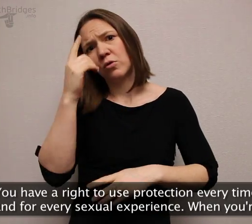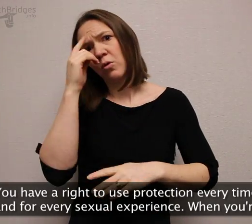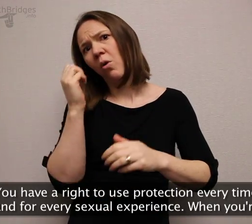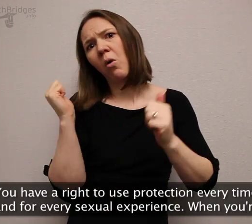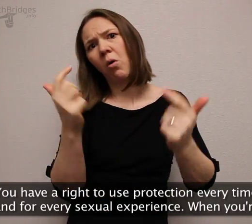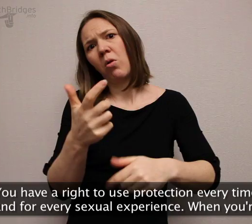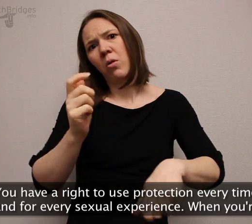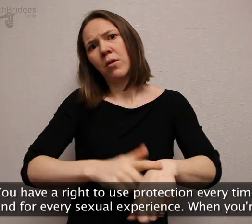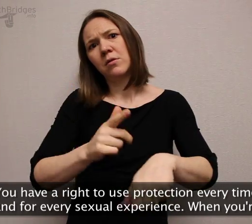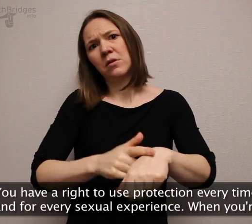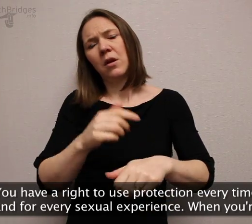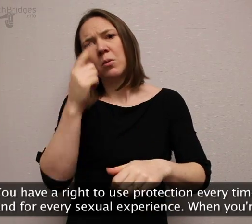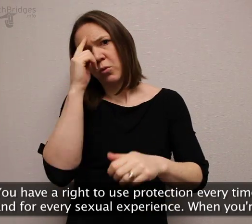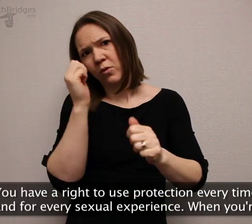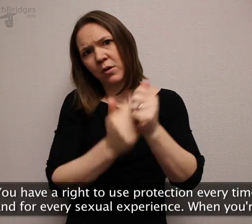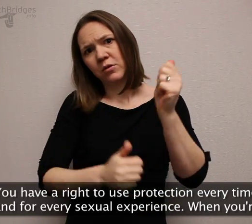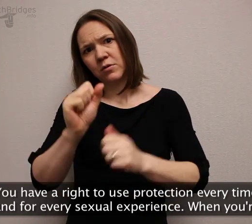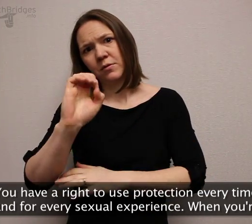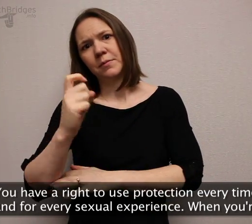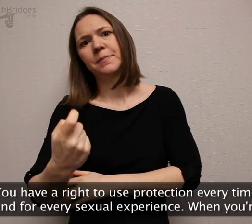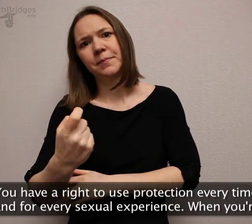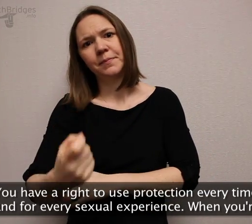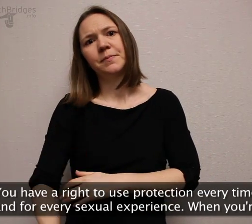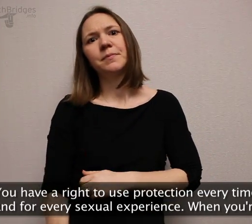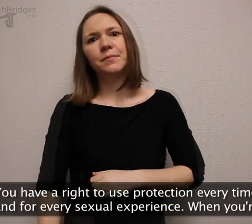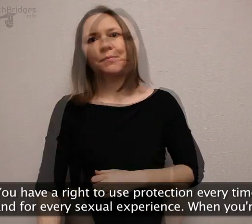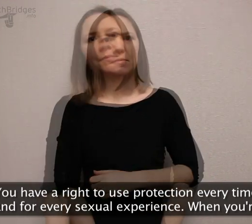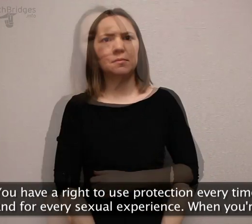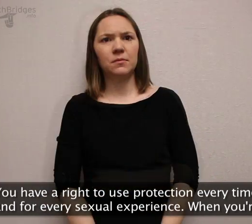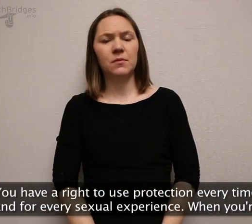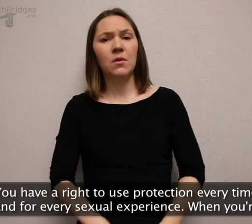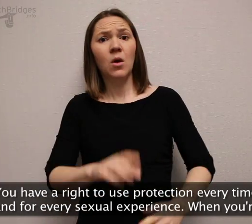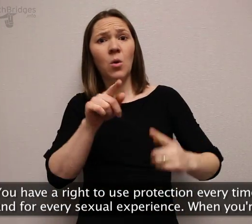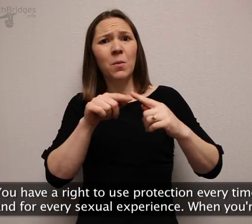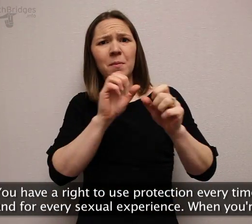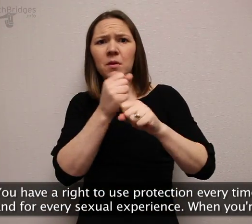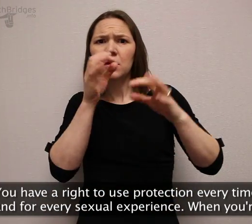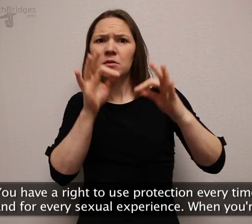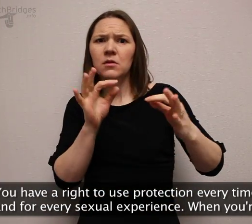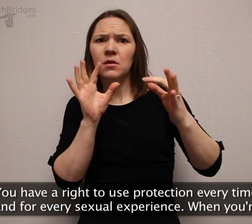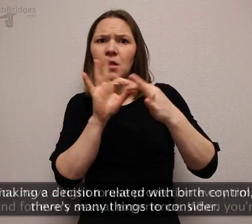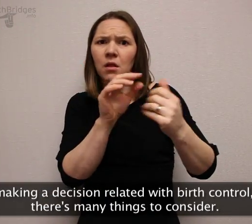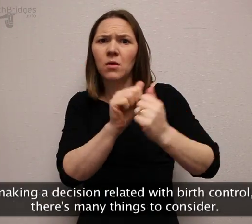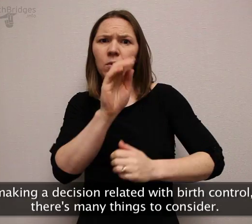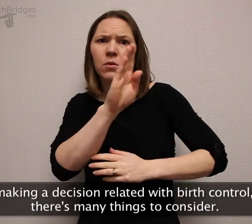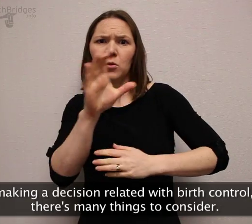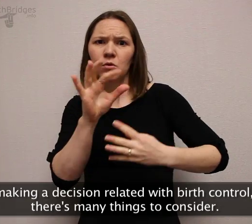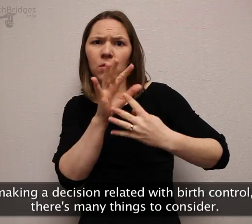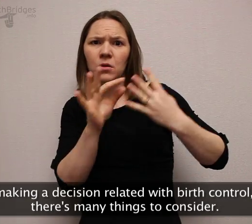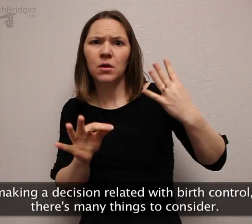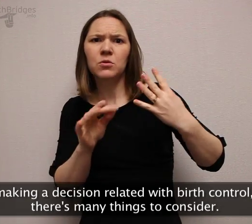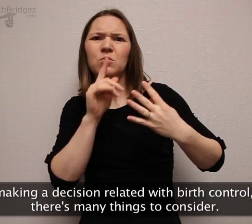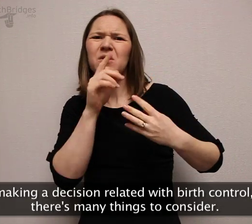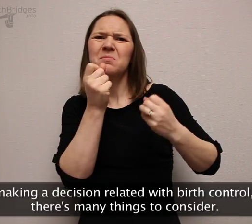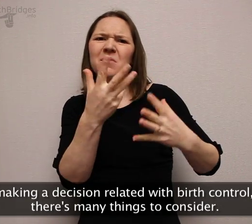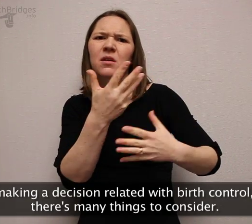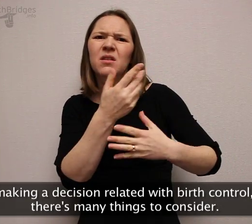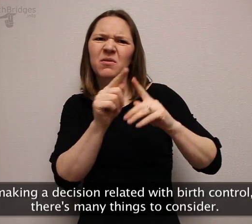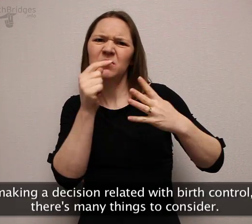You have a right to use protection every time and for every sexual experience. When you're making a decision related with birth control, there's